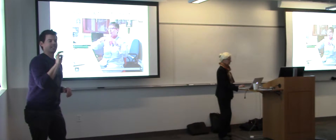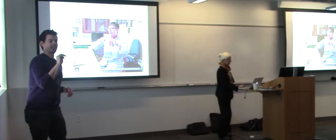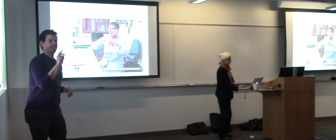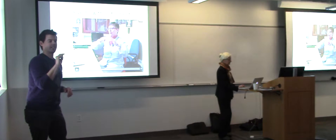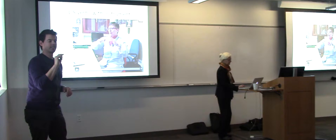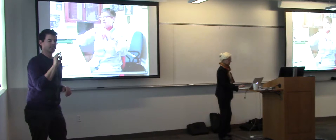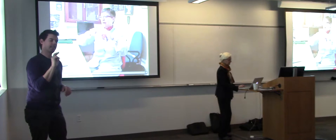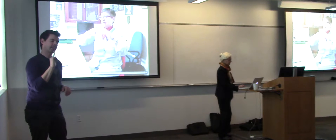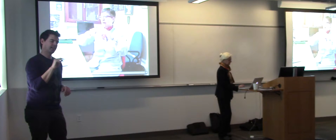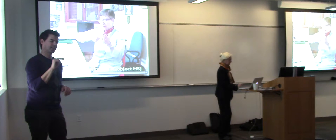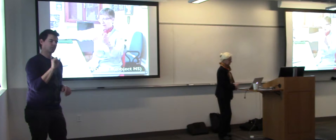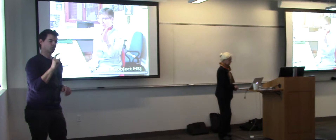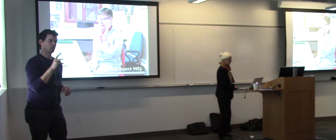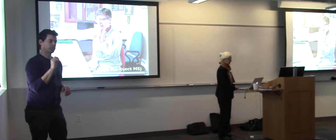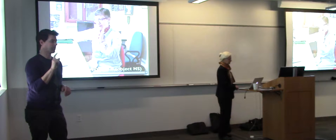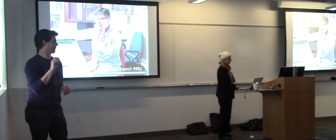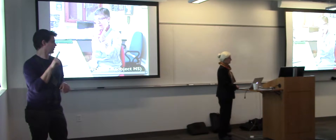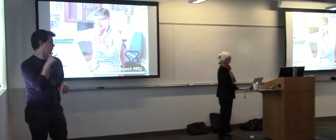of them.